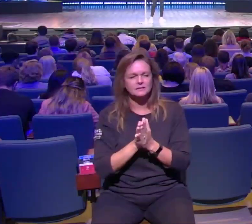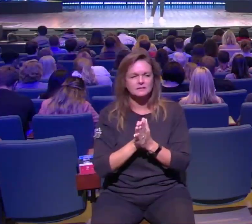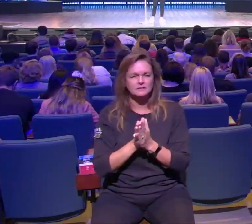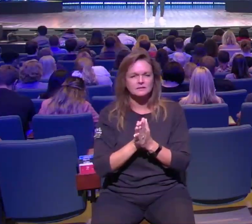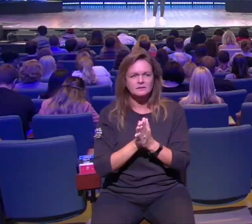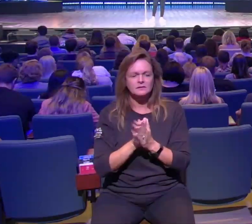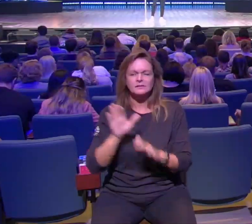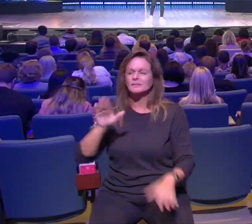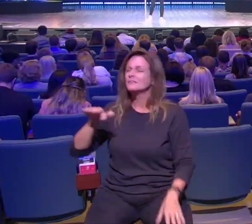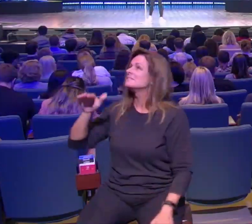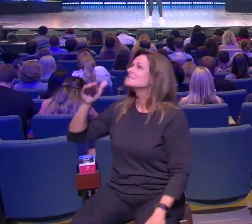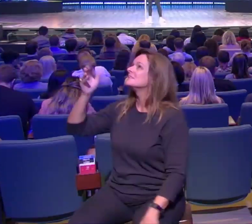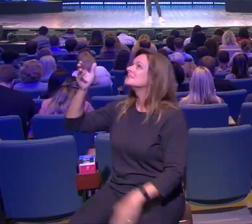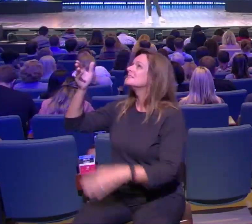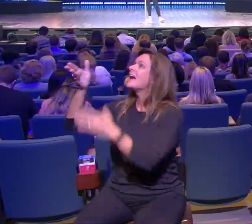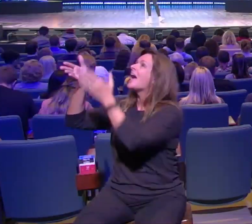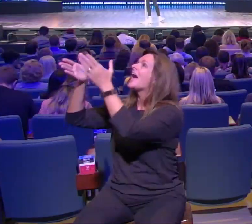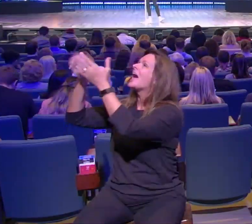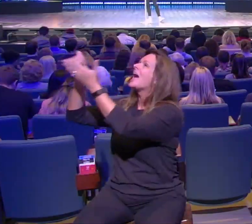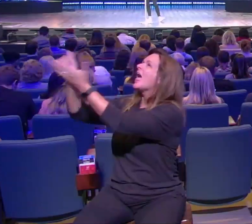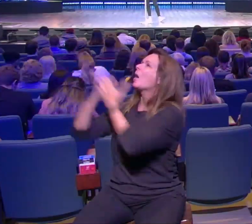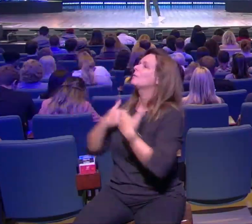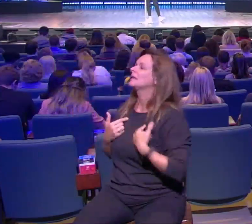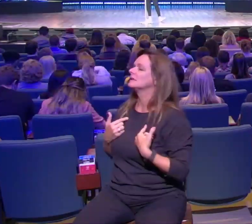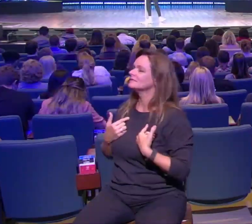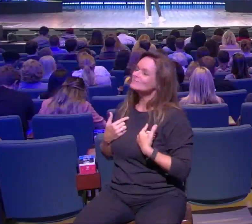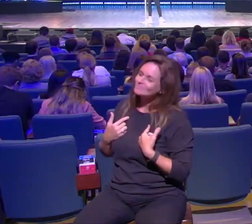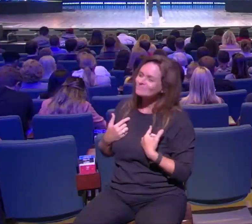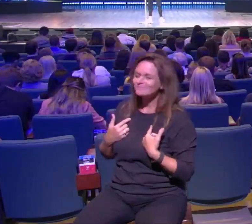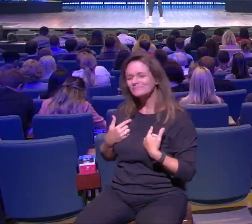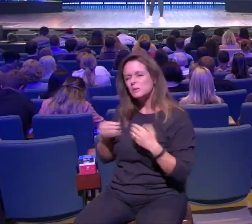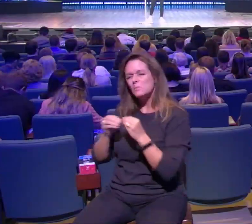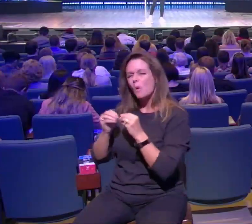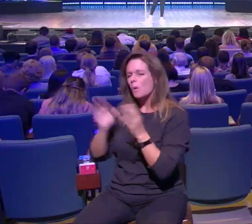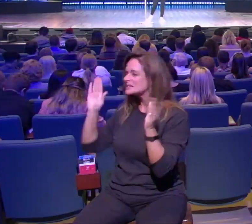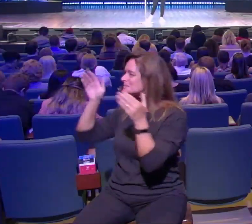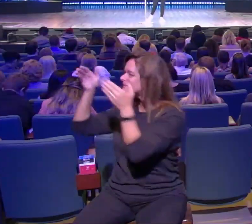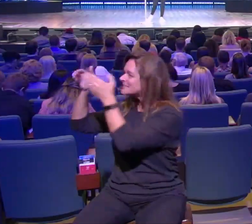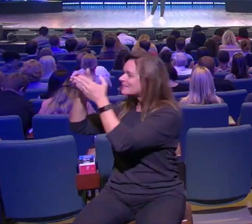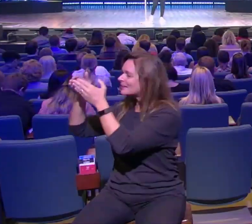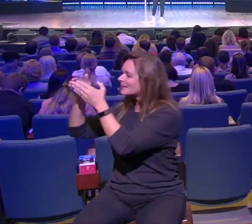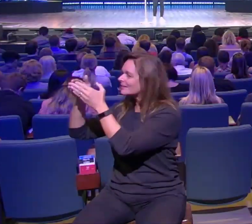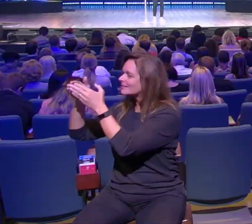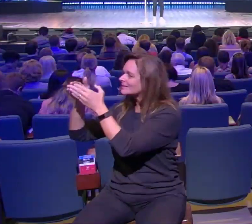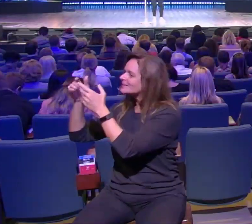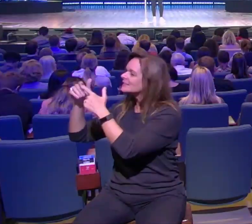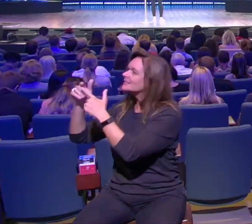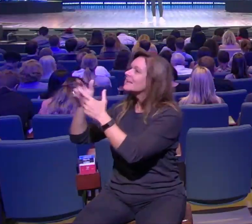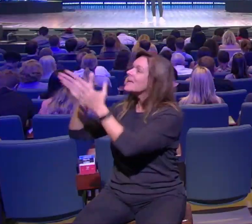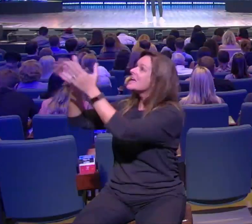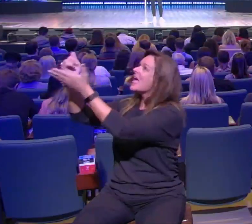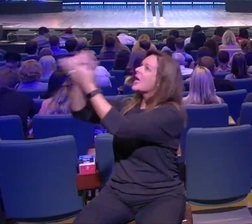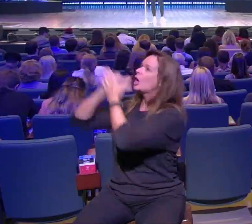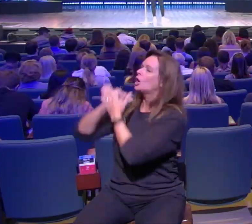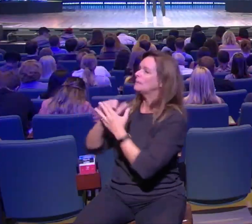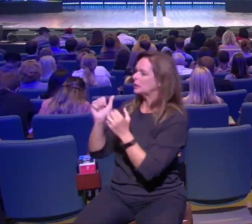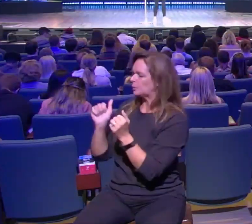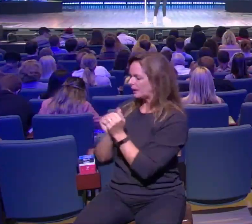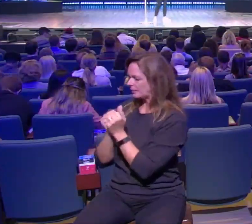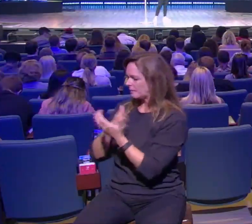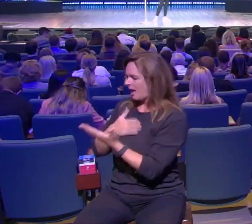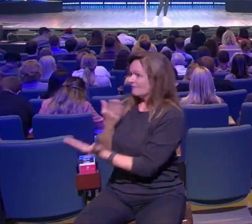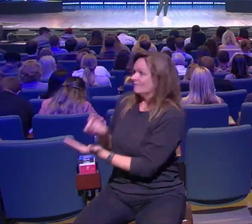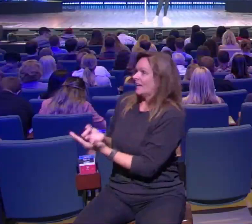do exceedingly abundantly above everything we could hope, dream, or ask. But we have to be prepared for the